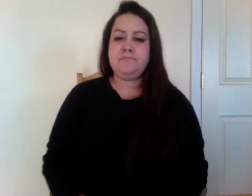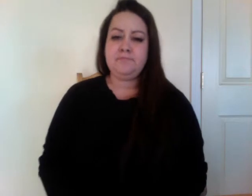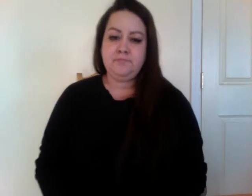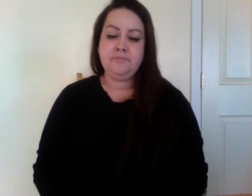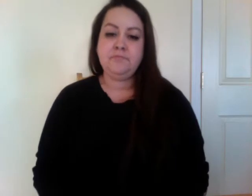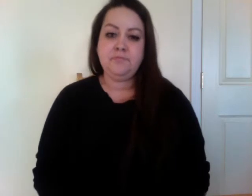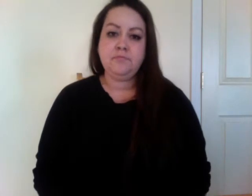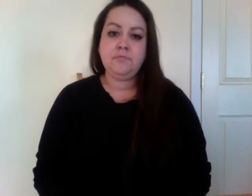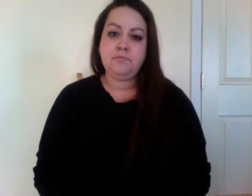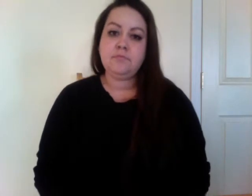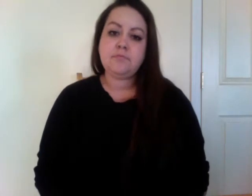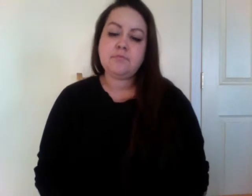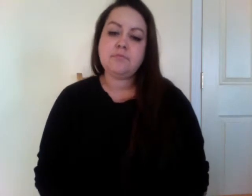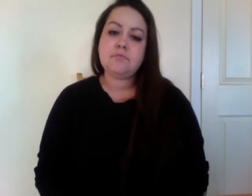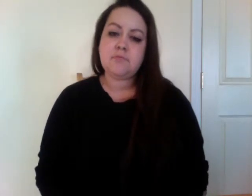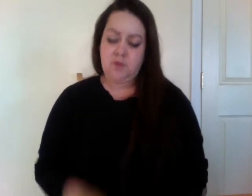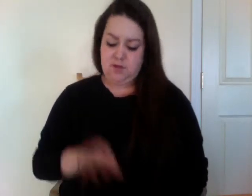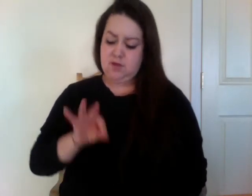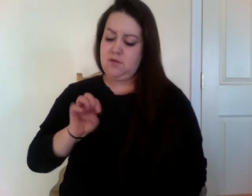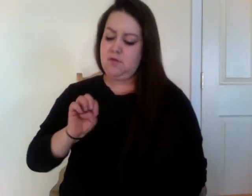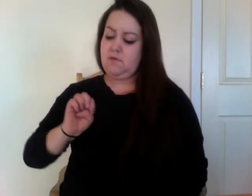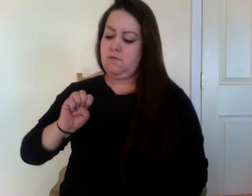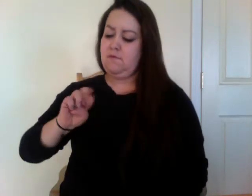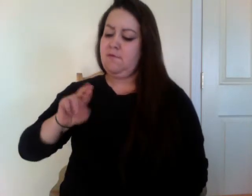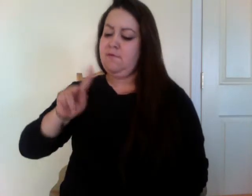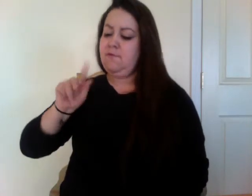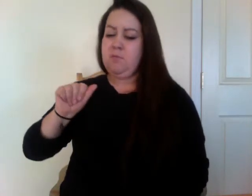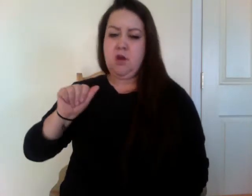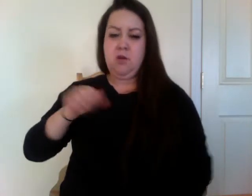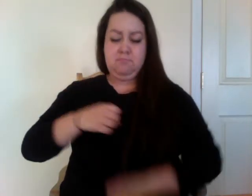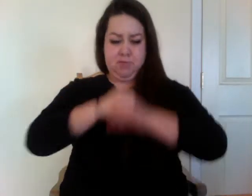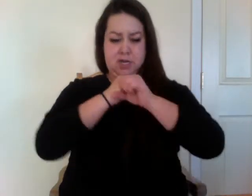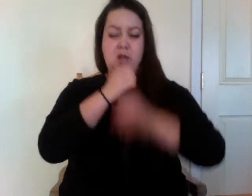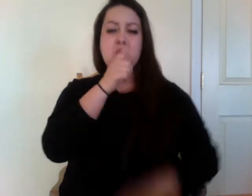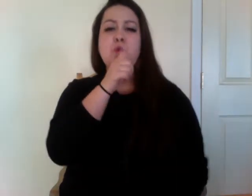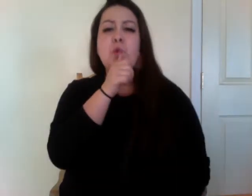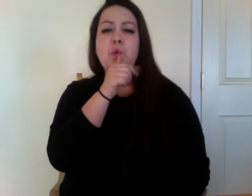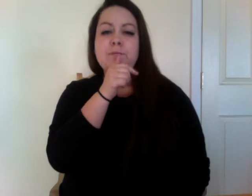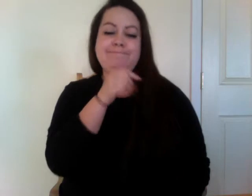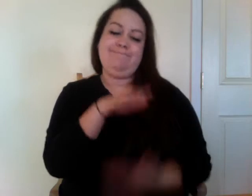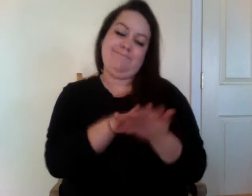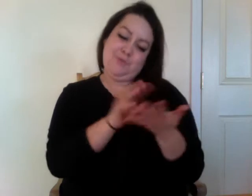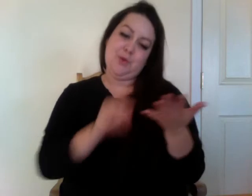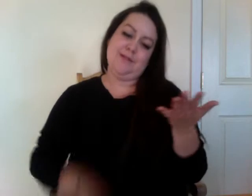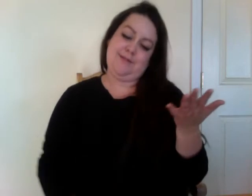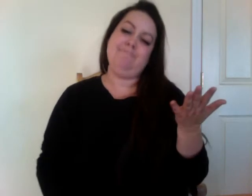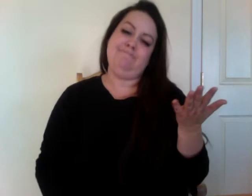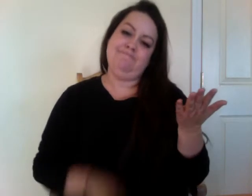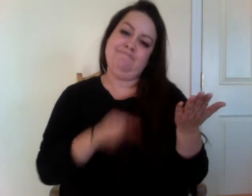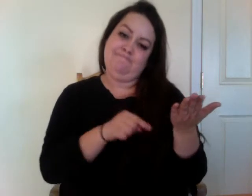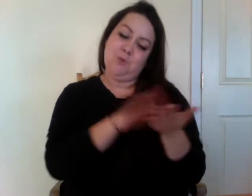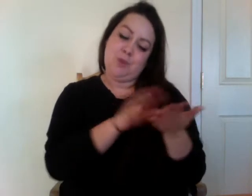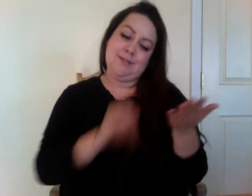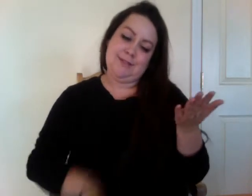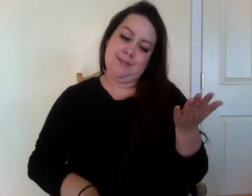does FERPA apply to. FERPA applies to students, and for the Alamo colleges, when we were